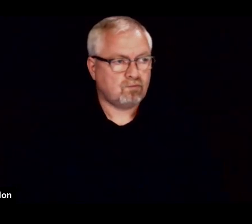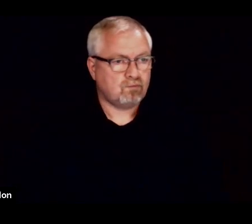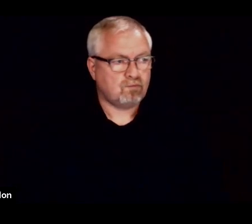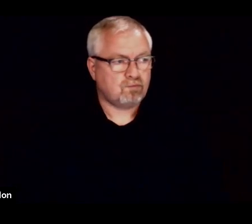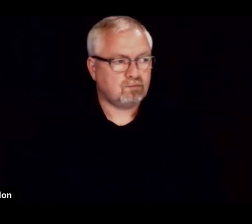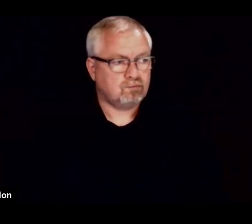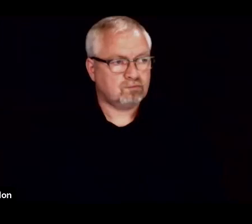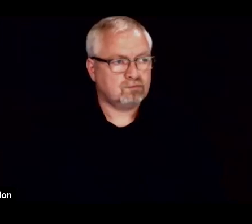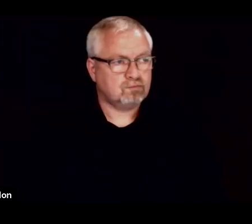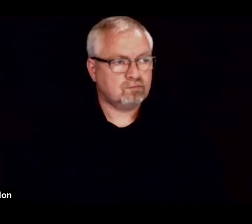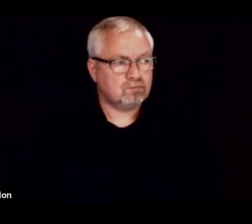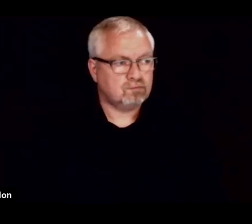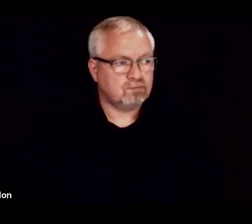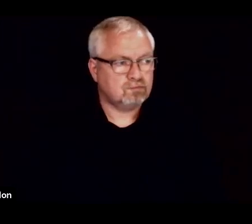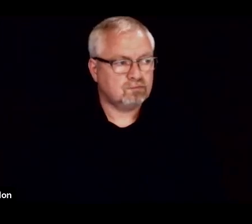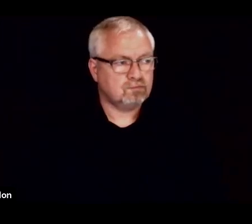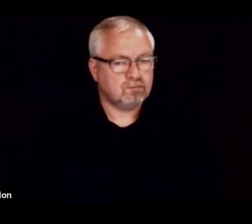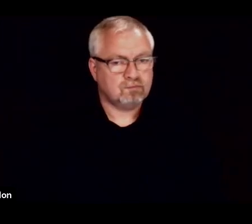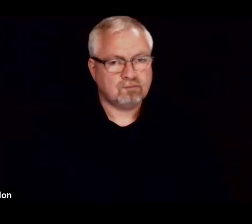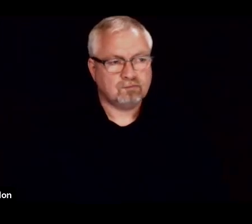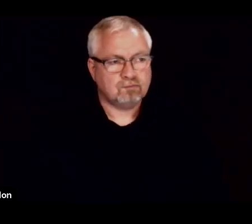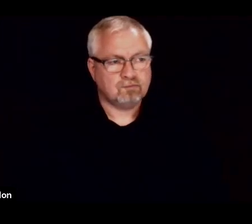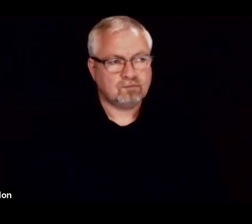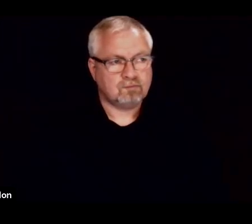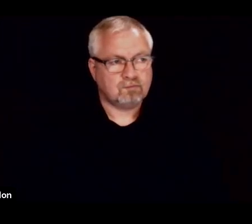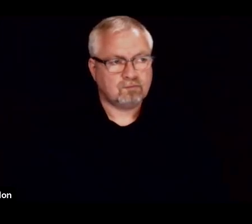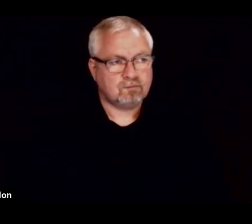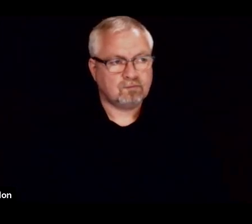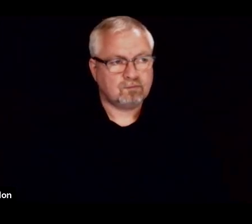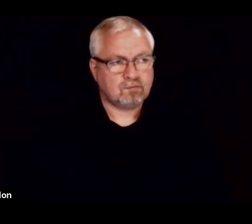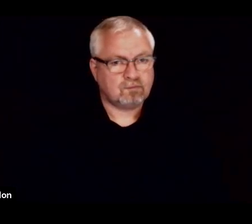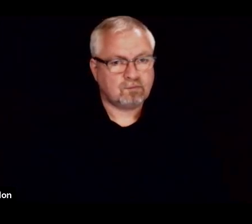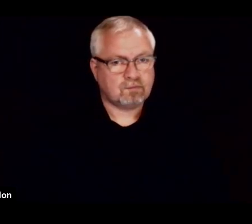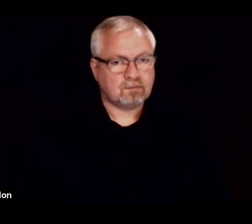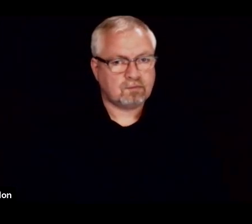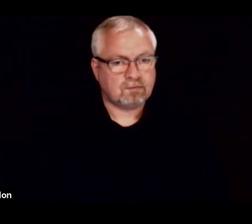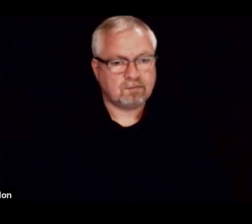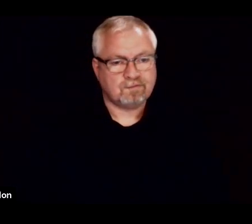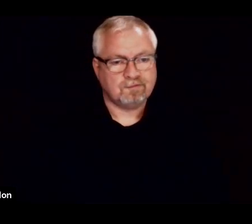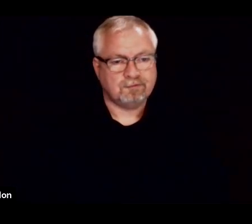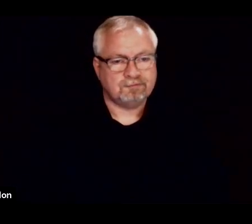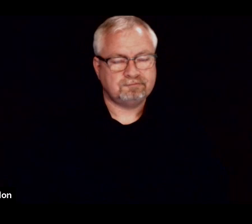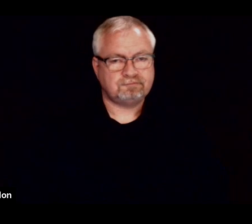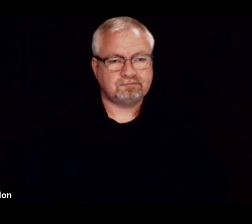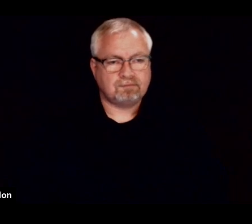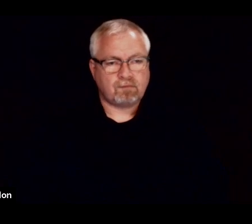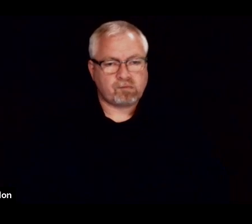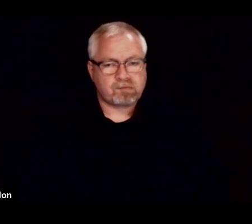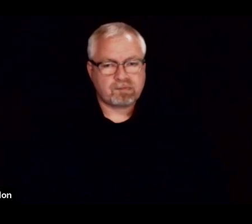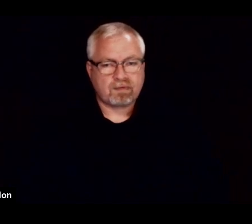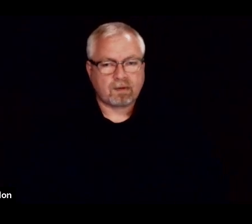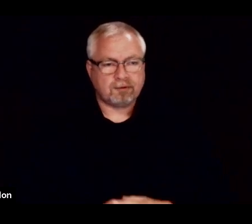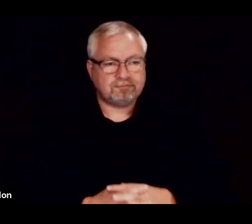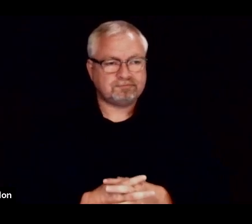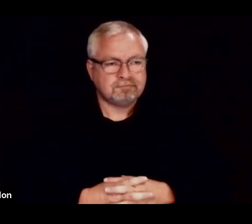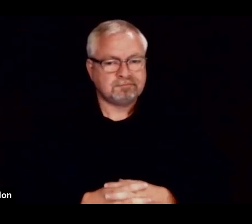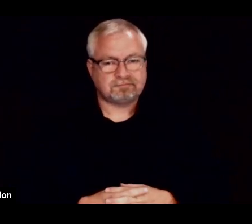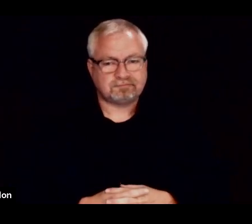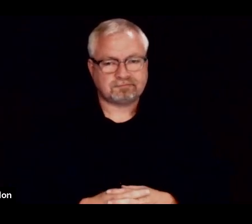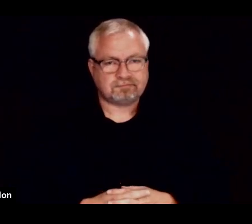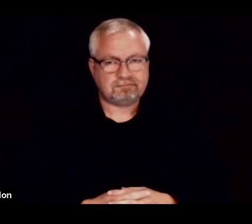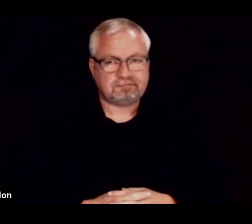tough. WCCO has always been here, capturing the images and telling the stories from all four corners of this